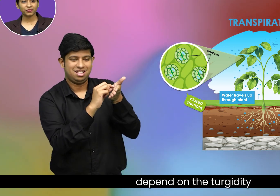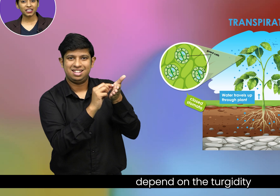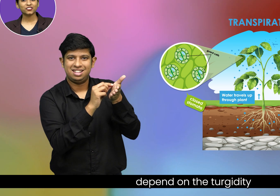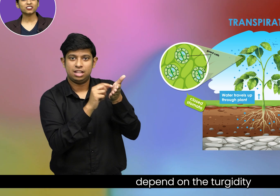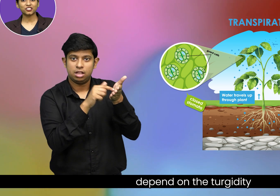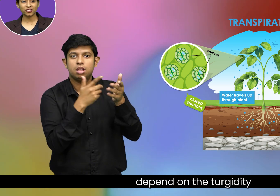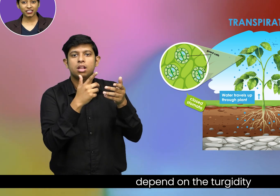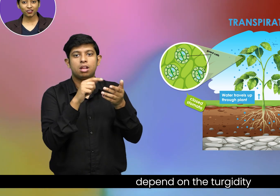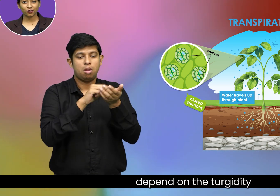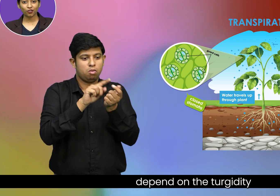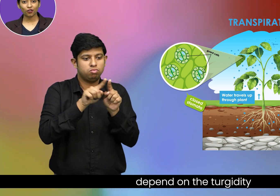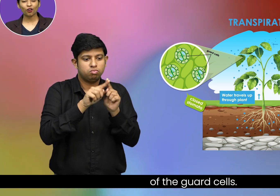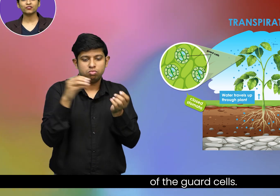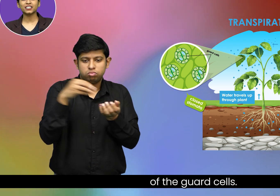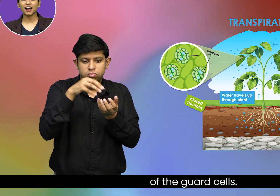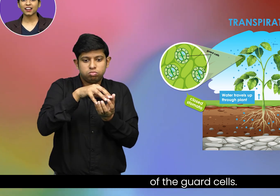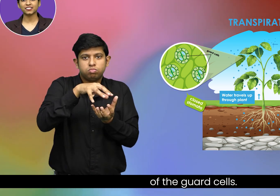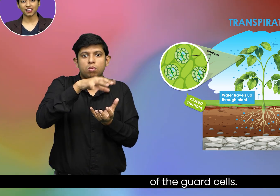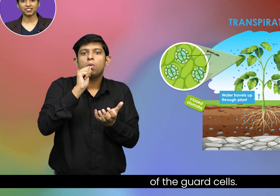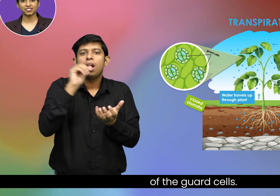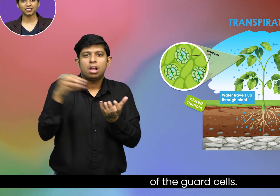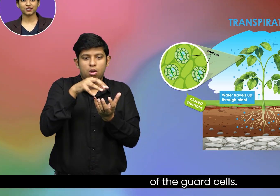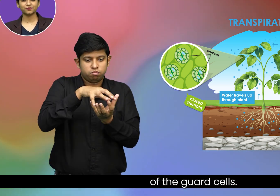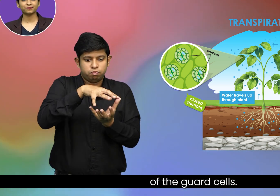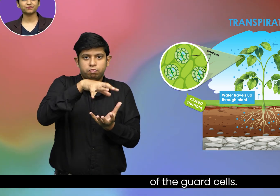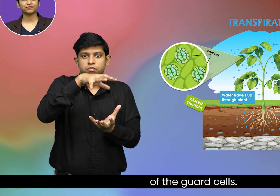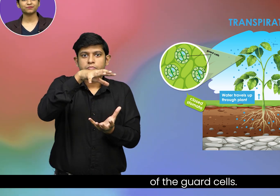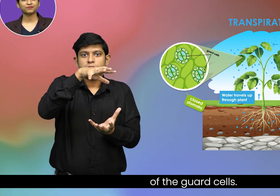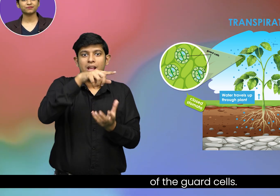the trajectory of the guard cells.